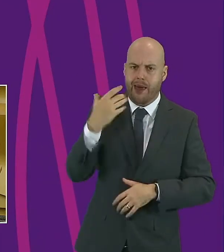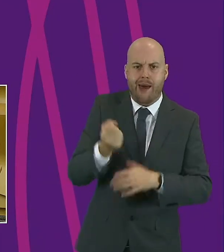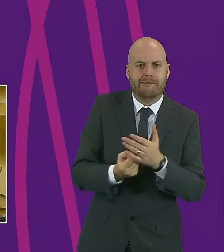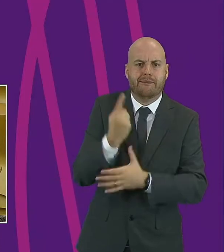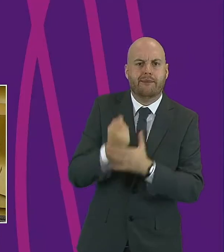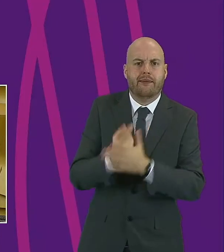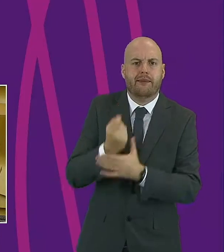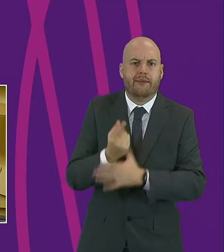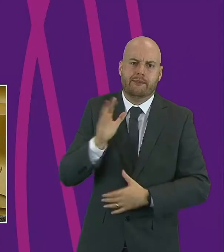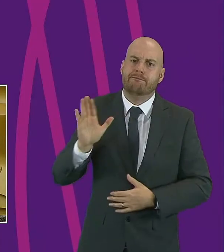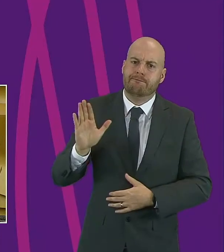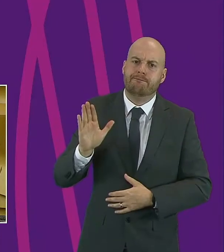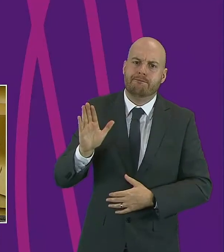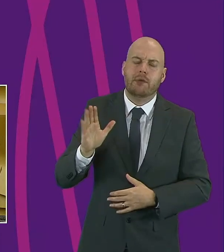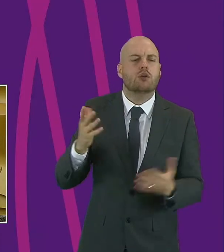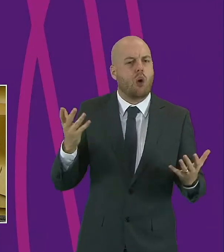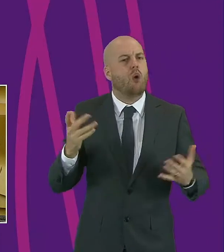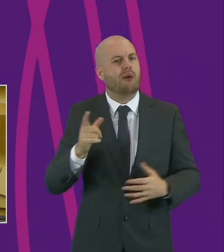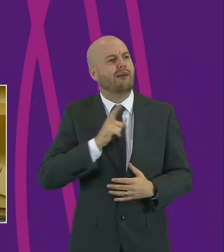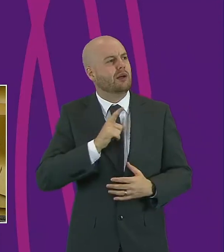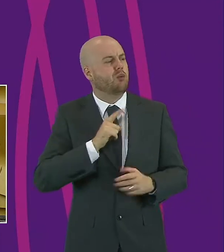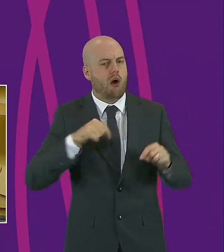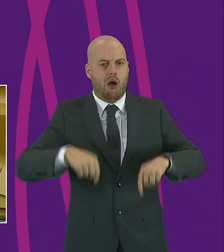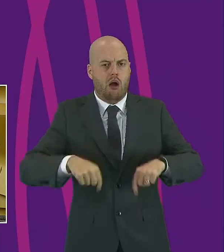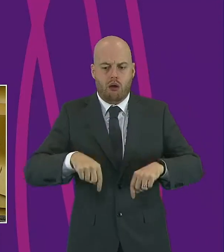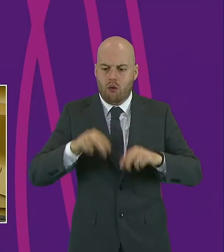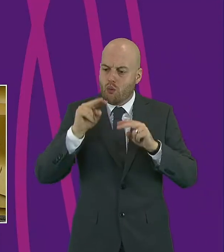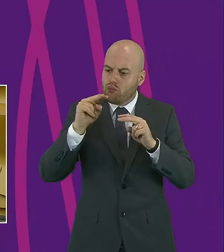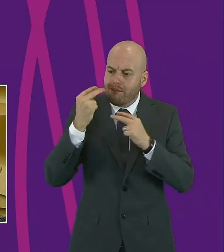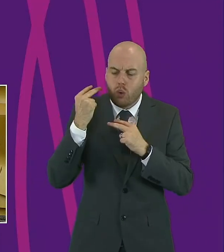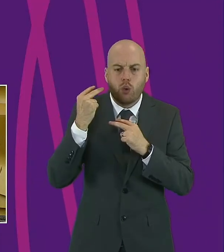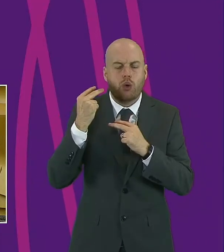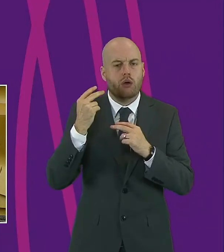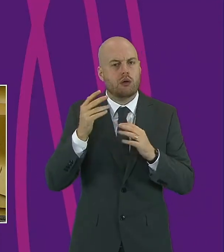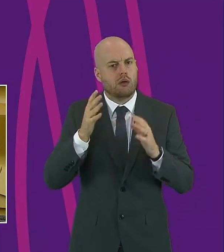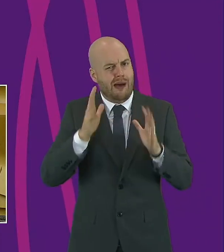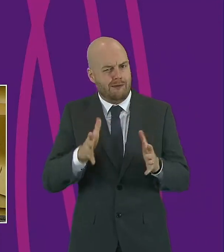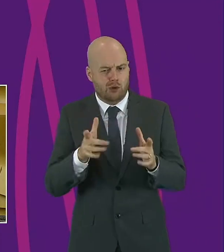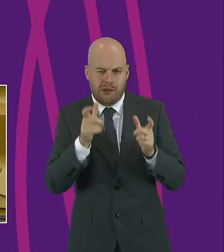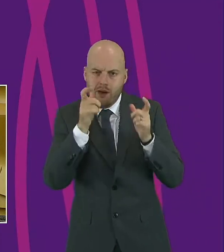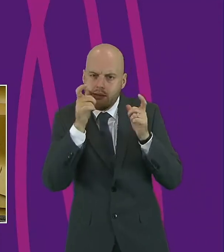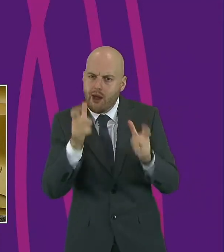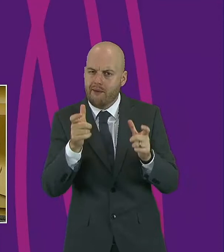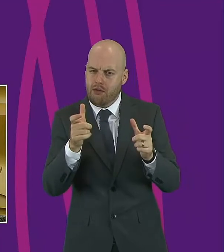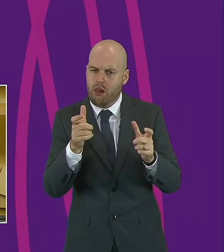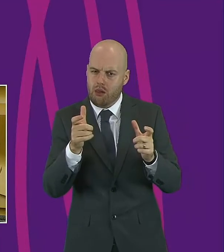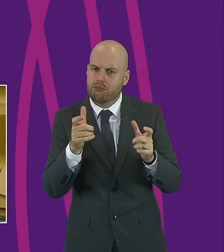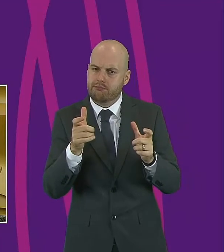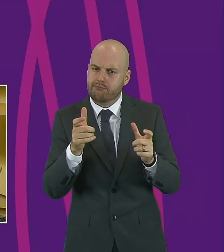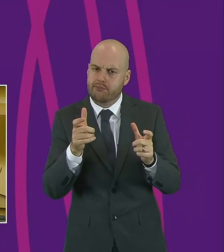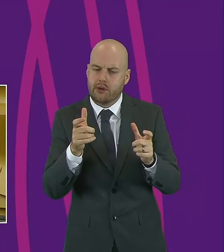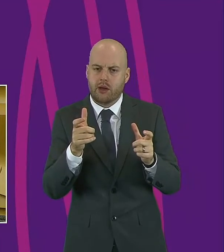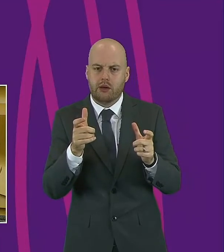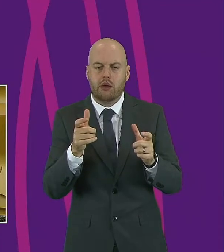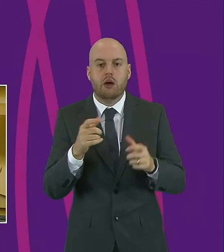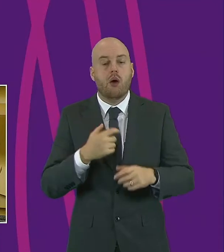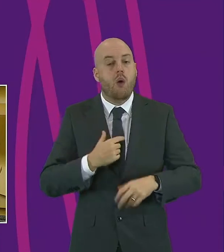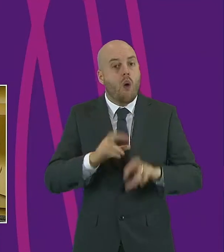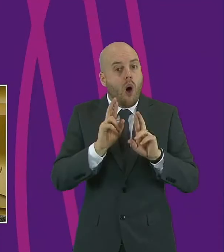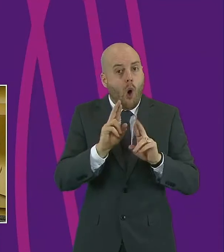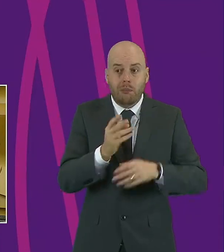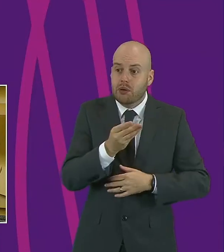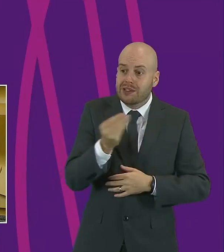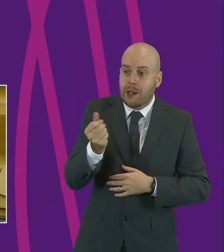review has sought to take a careful and a balanced approach. I hope that the reopening of some services will be